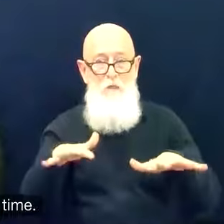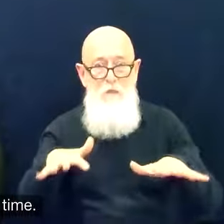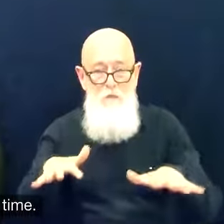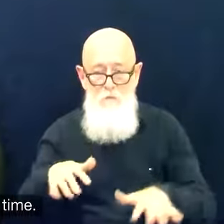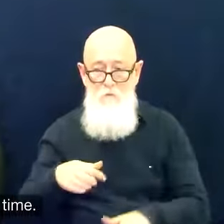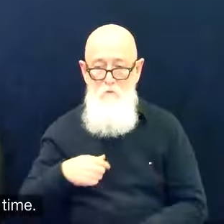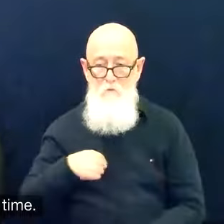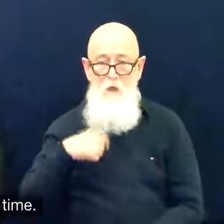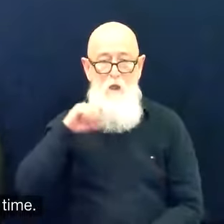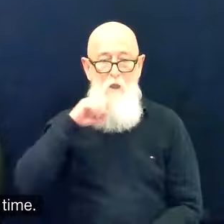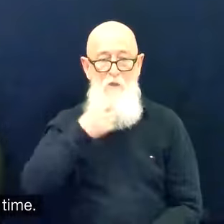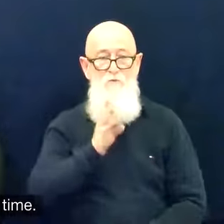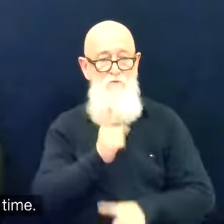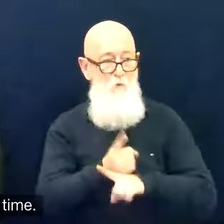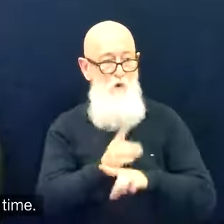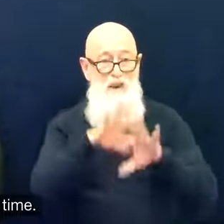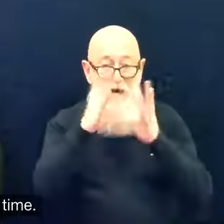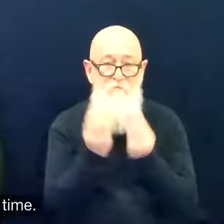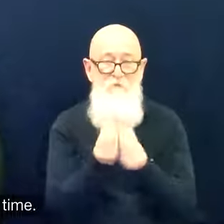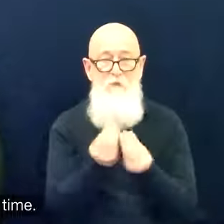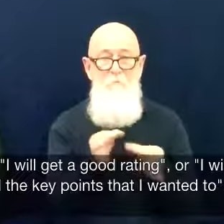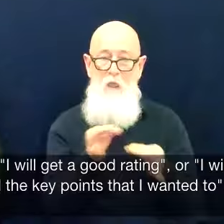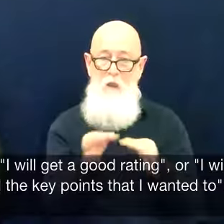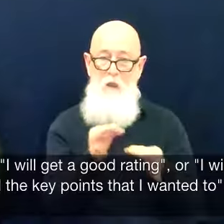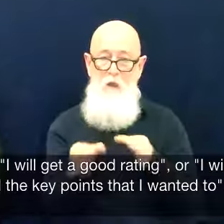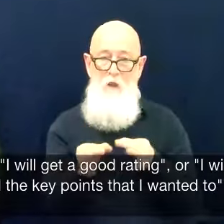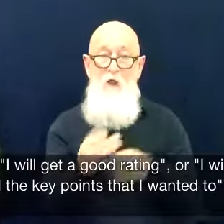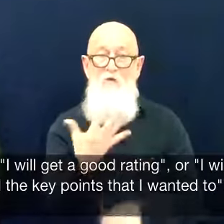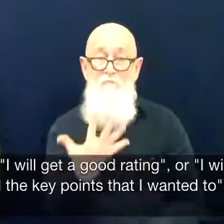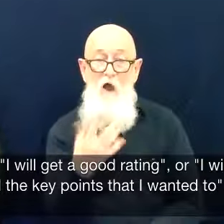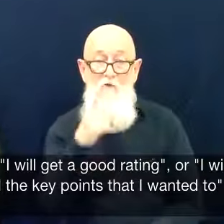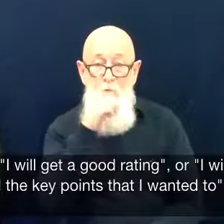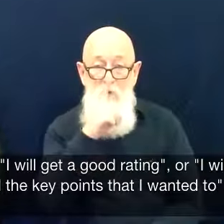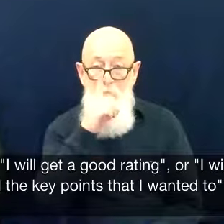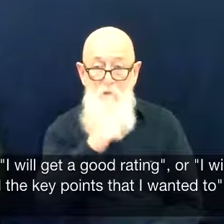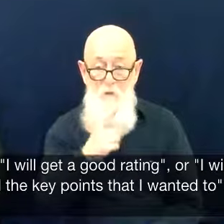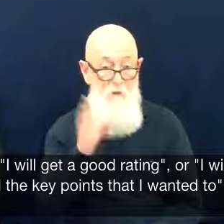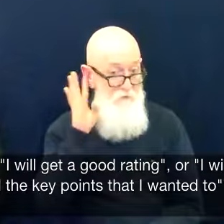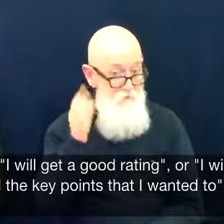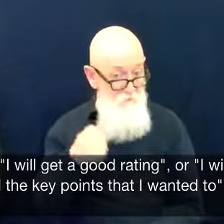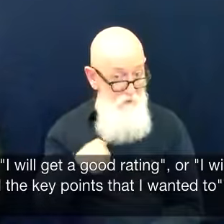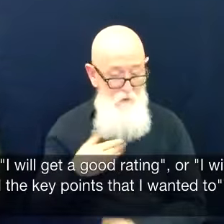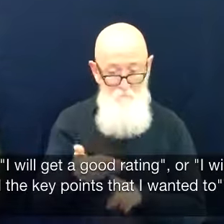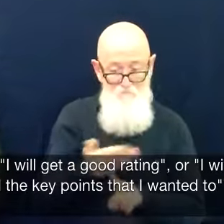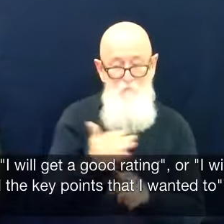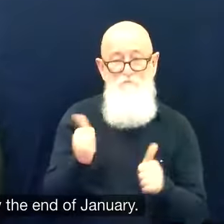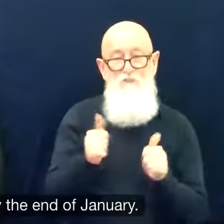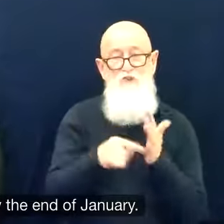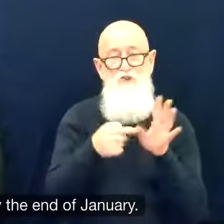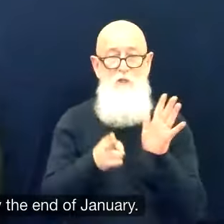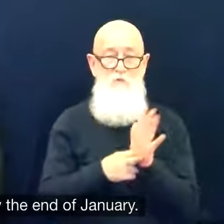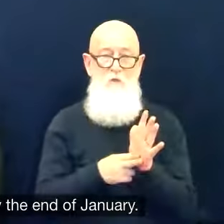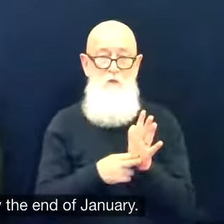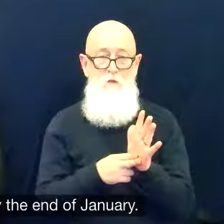deliver all the key points that I wanted to 5 people by the end of January. And set some